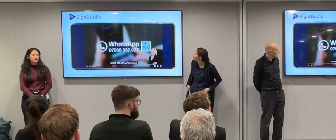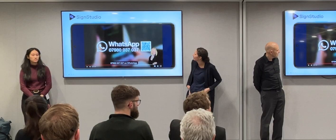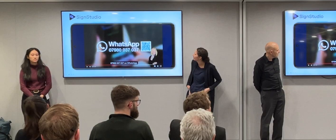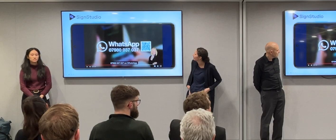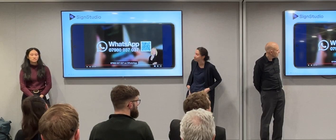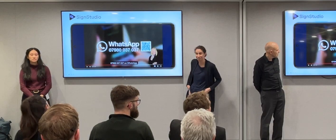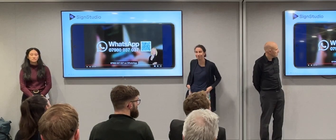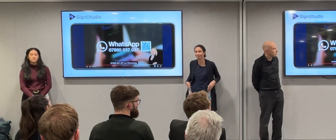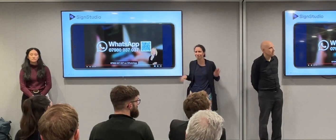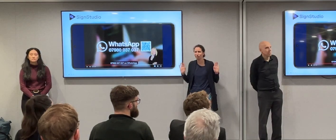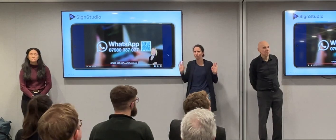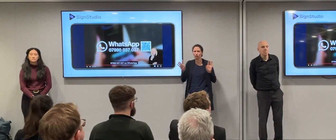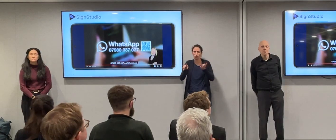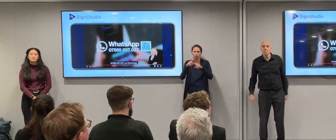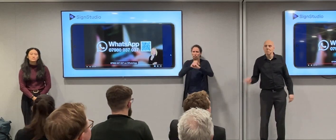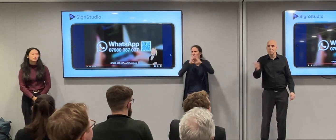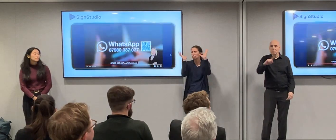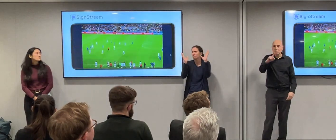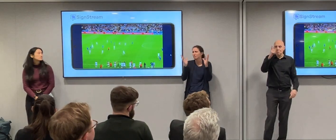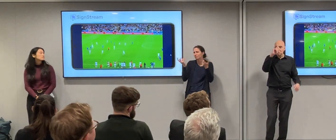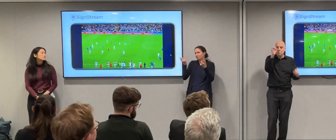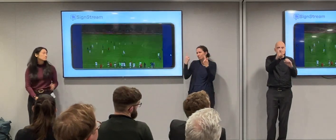07980 03703. Great, you get the idea.